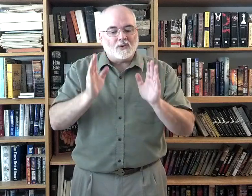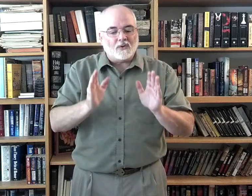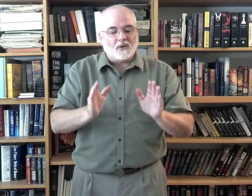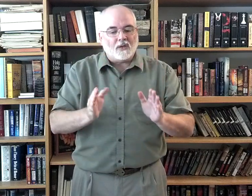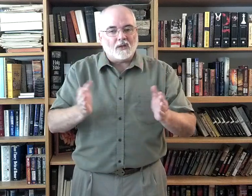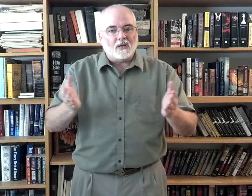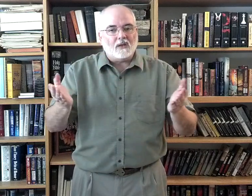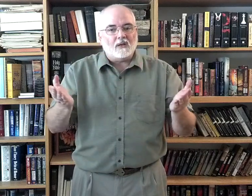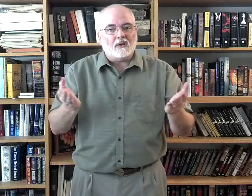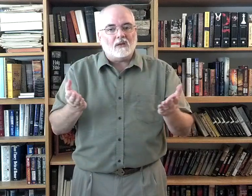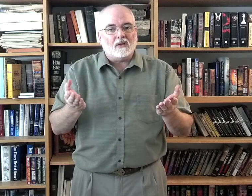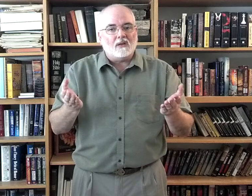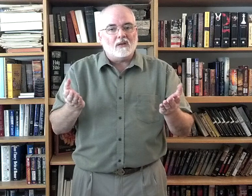here.